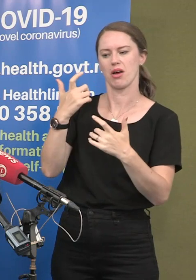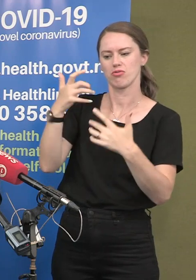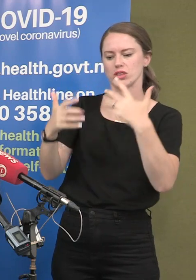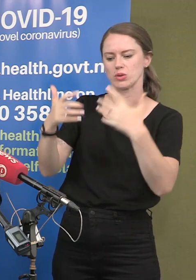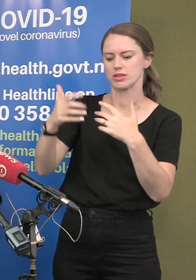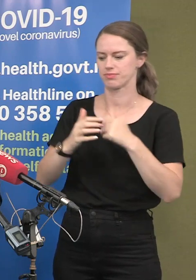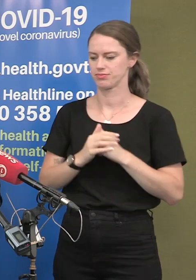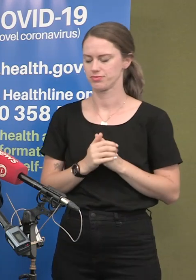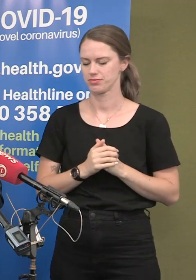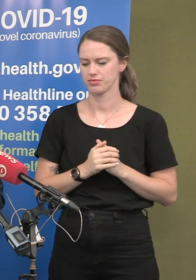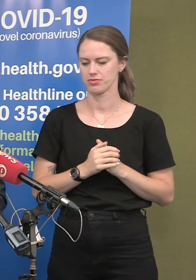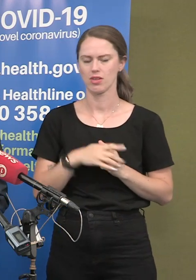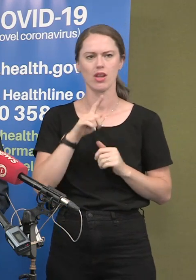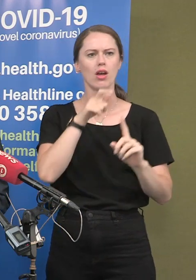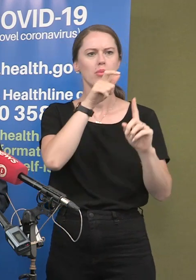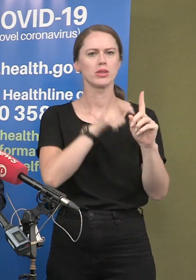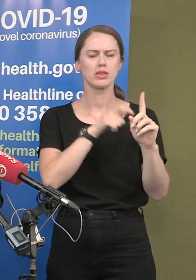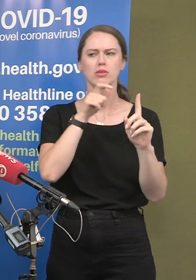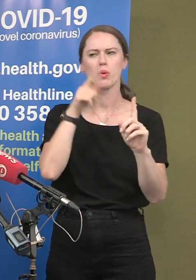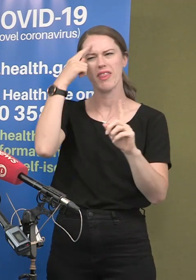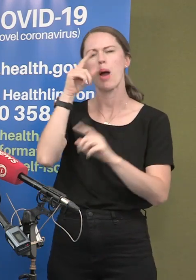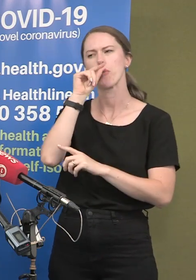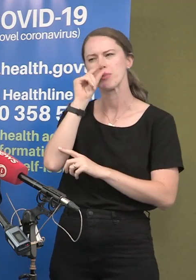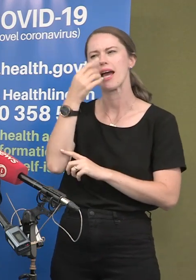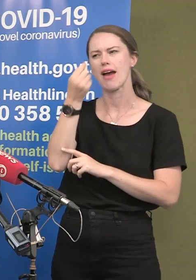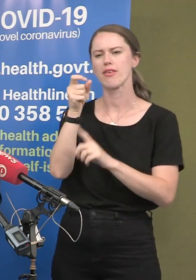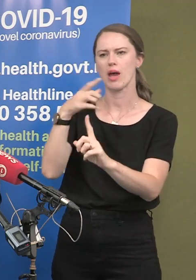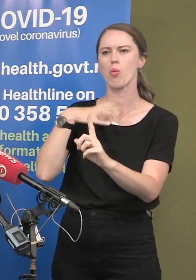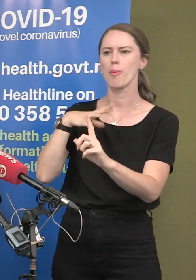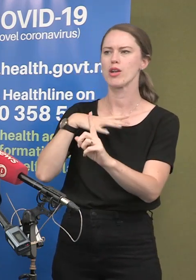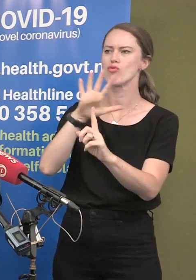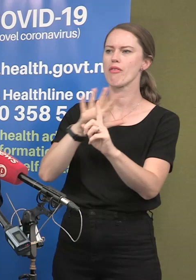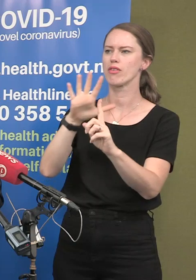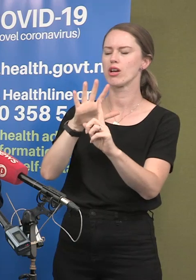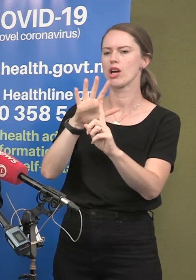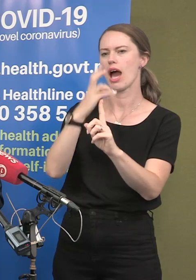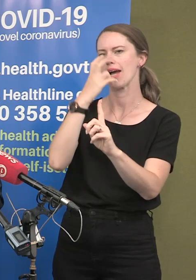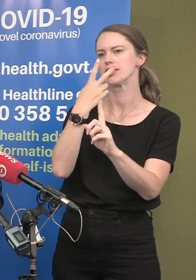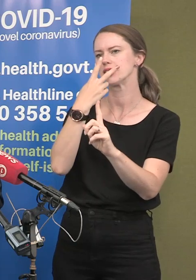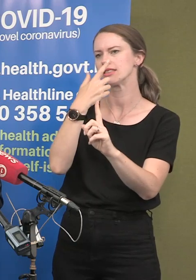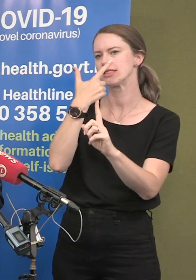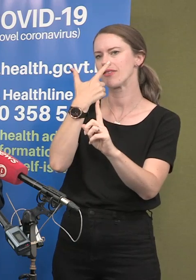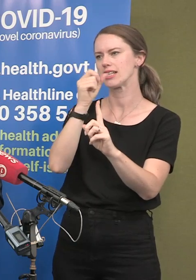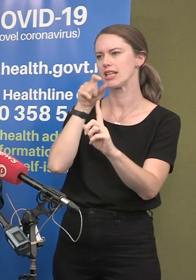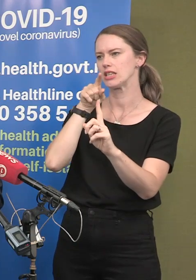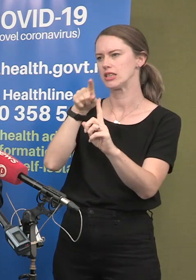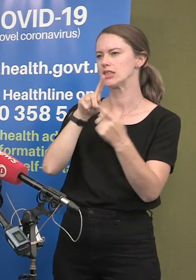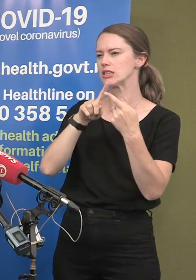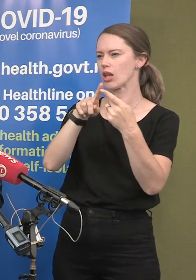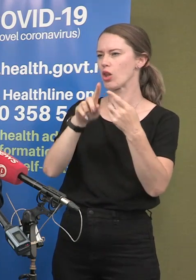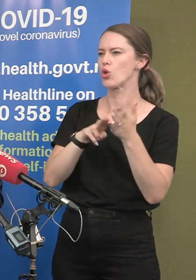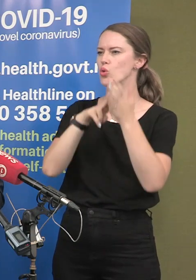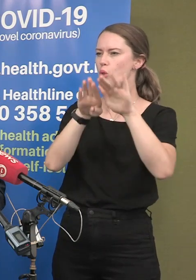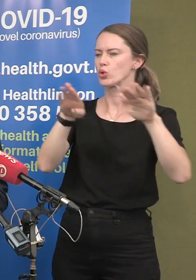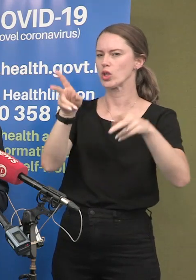The person who is one of our probable cases is a woman in her 70s who is still in North Shore